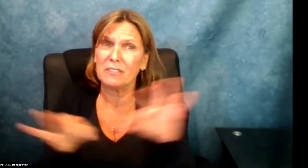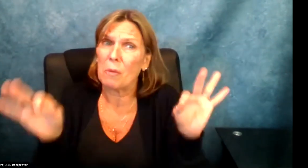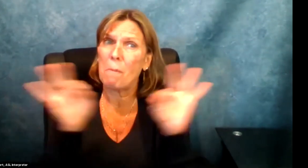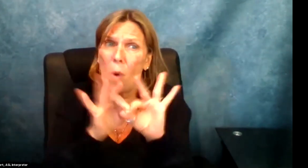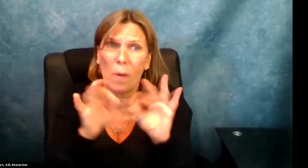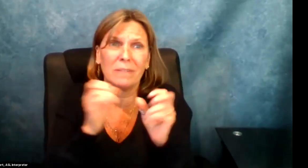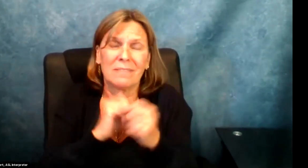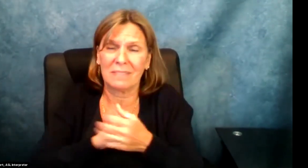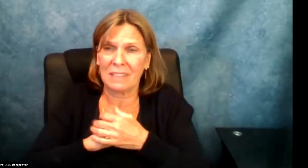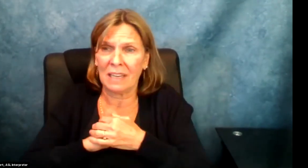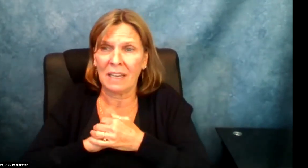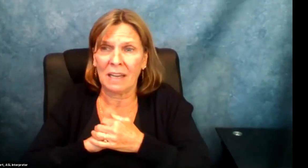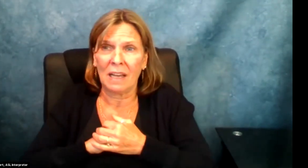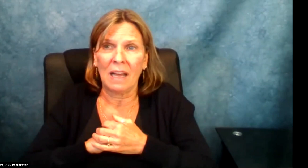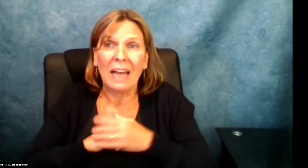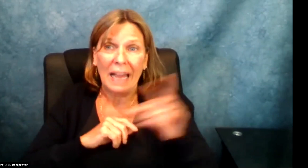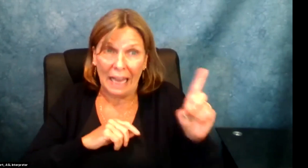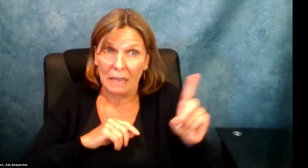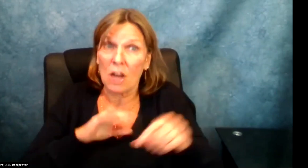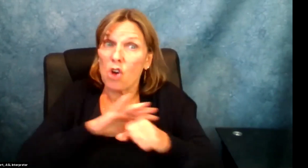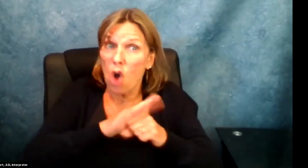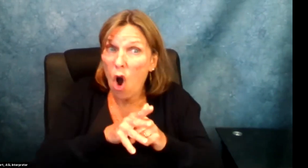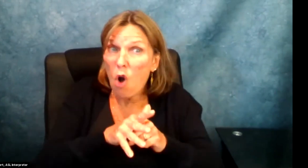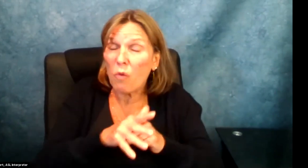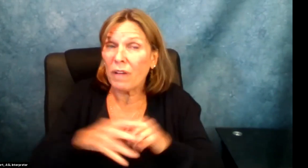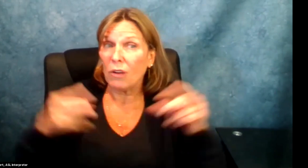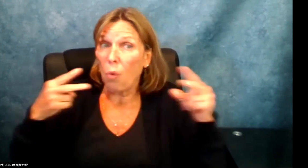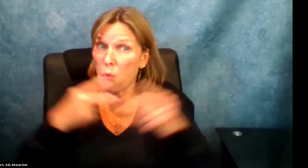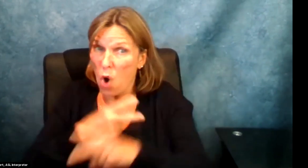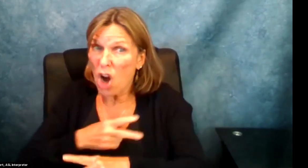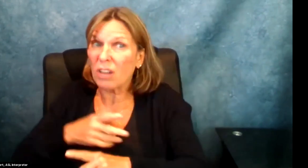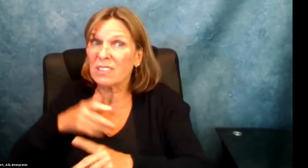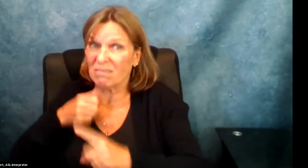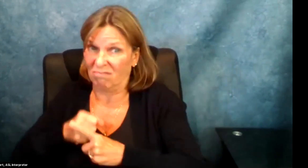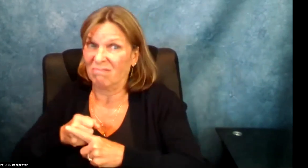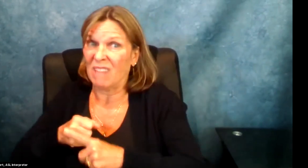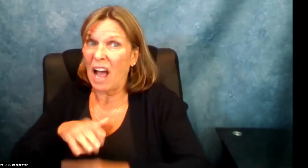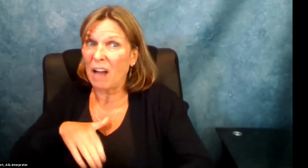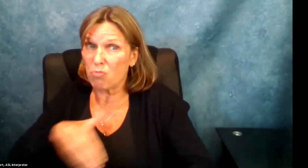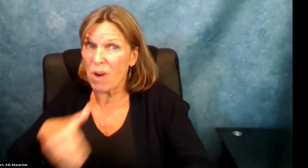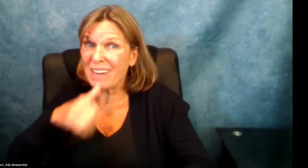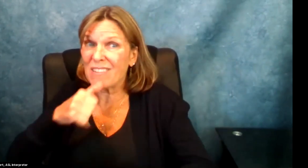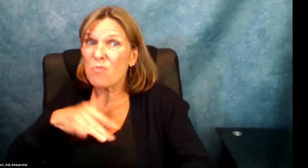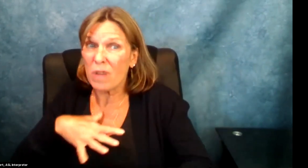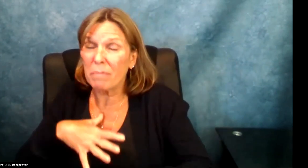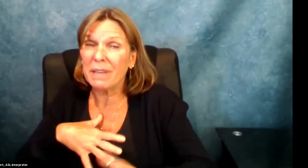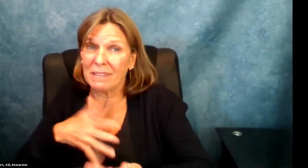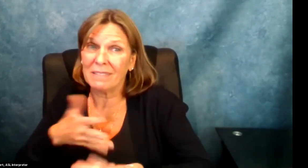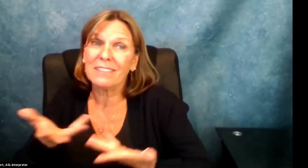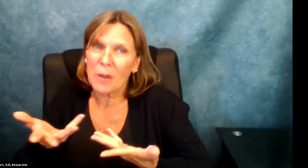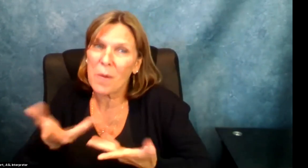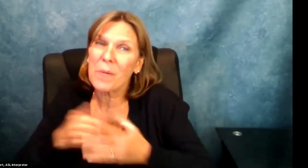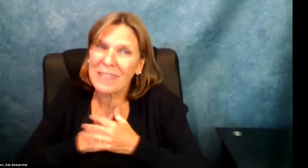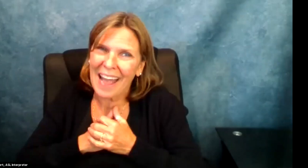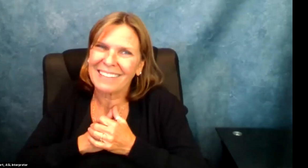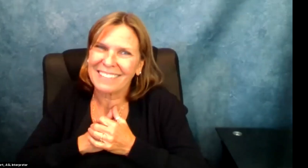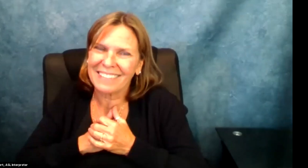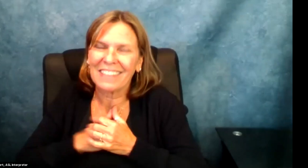disease has on the women of childbearing age and the rest of the communities. So we're all for it.